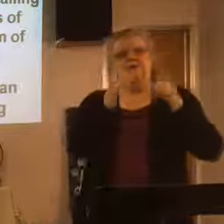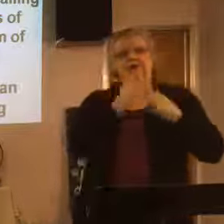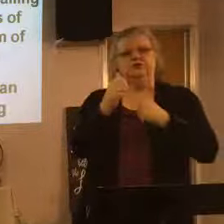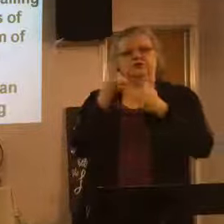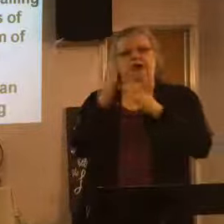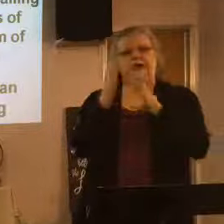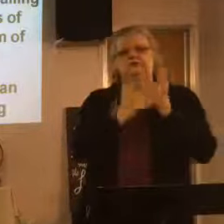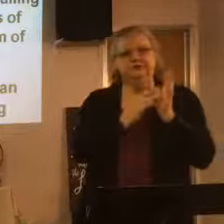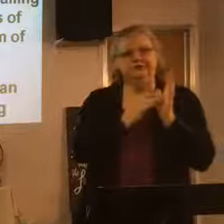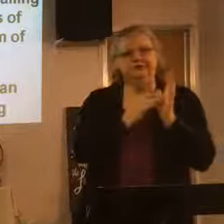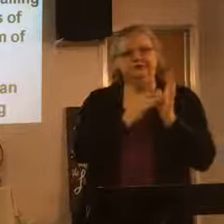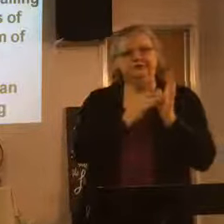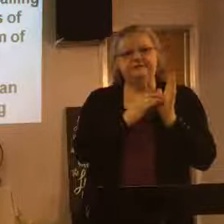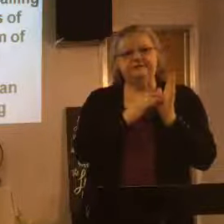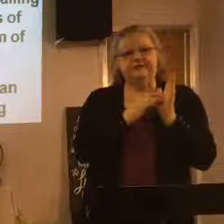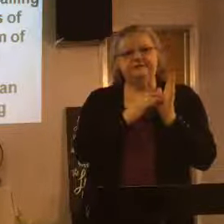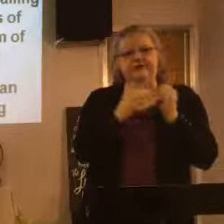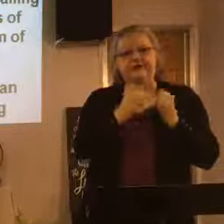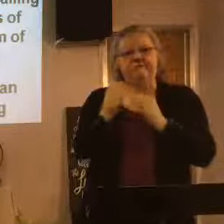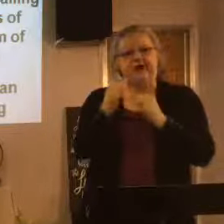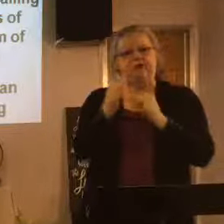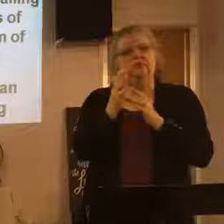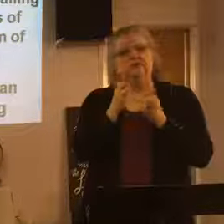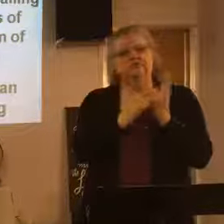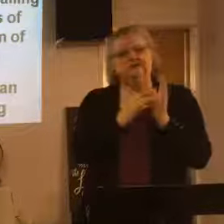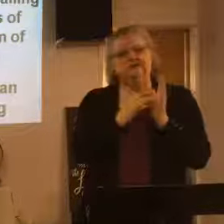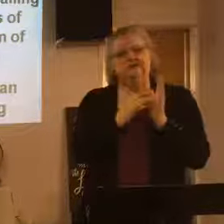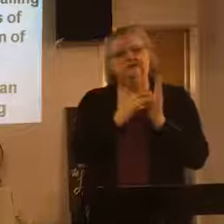they've sacrificed in following Christ,